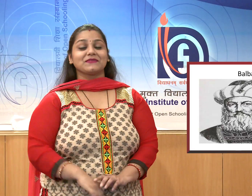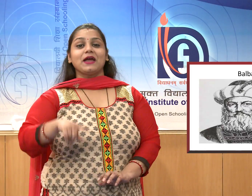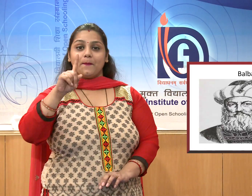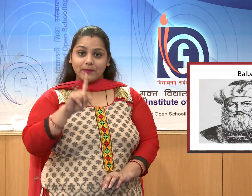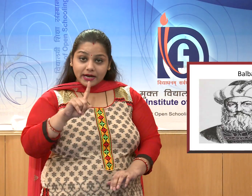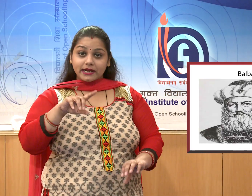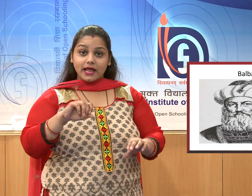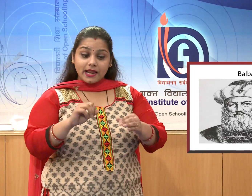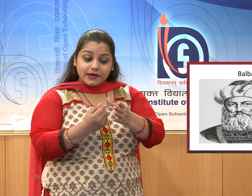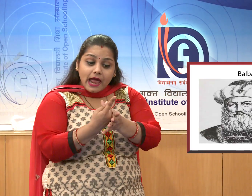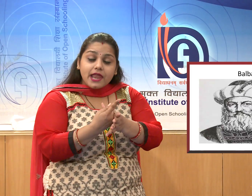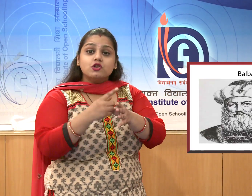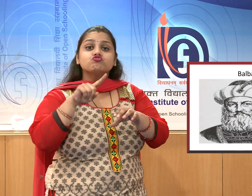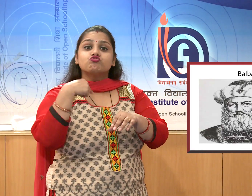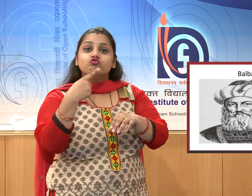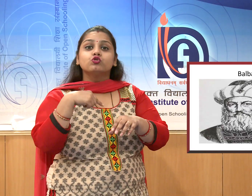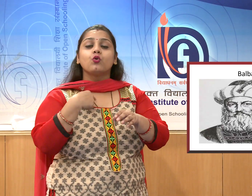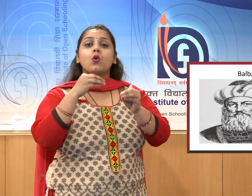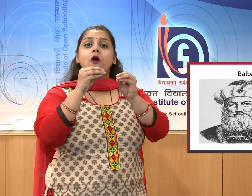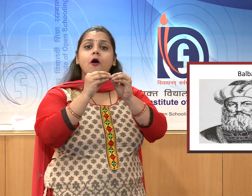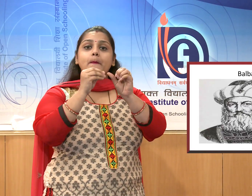But the reign of Balban